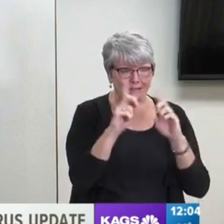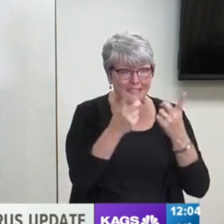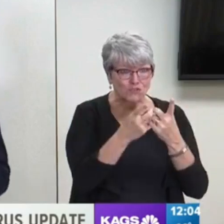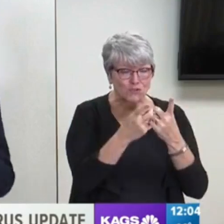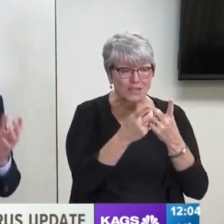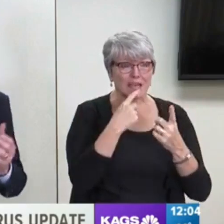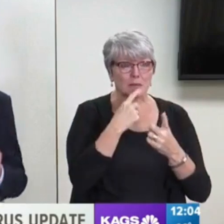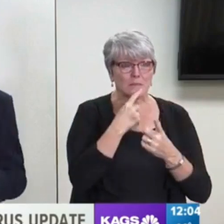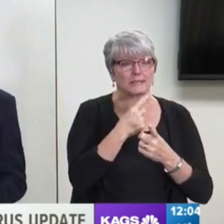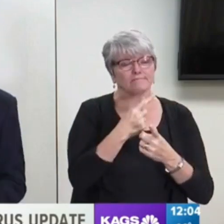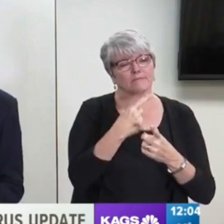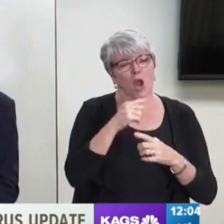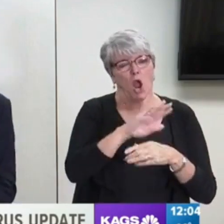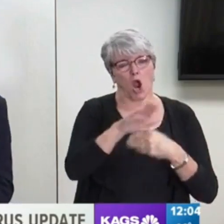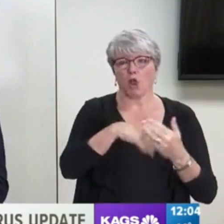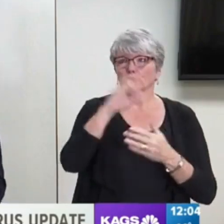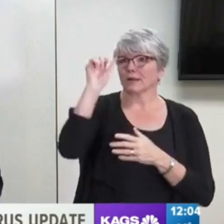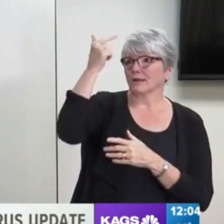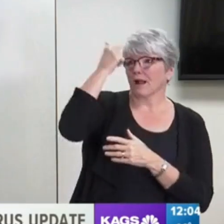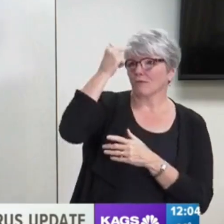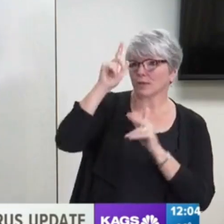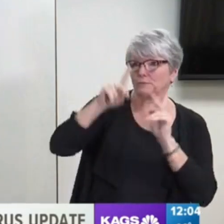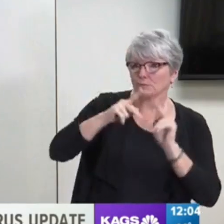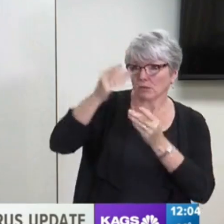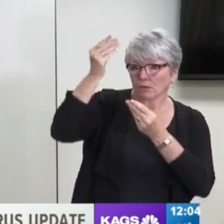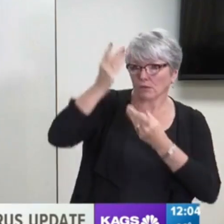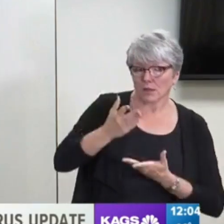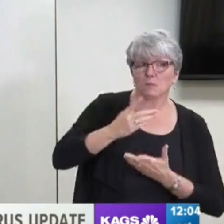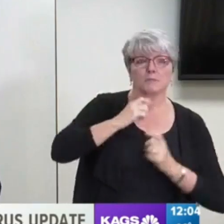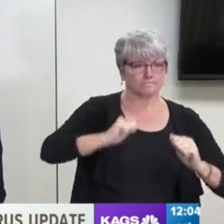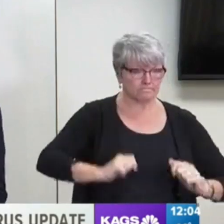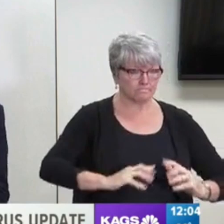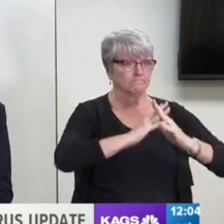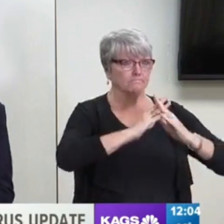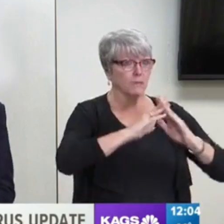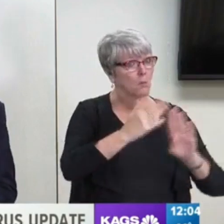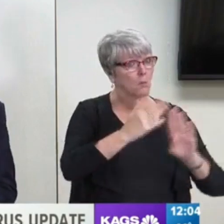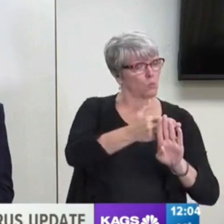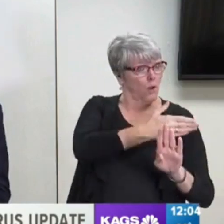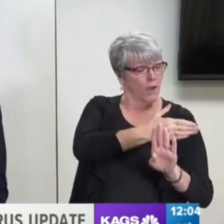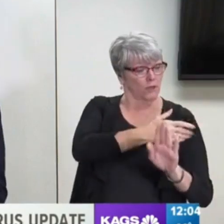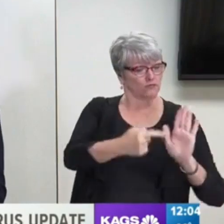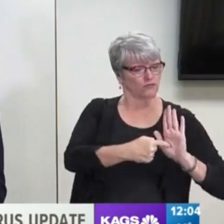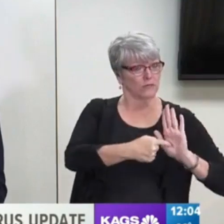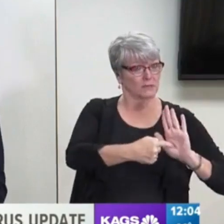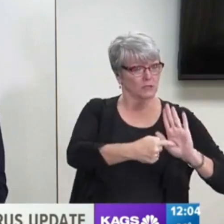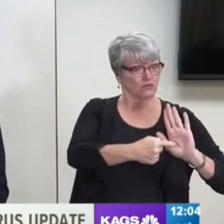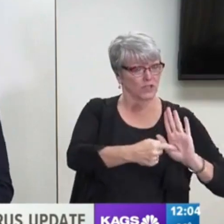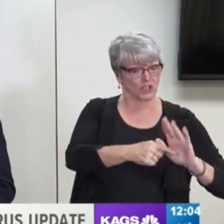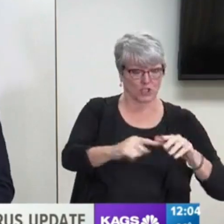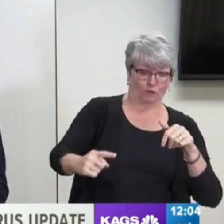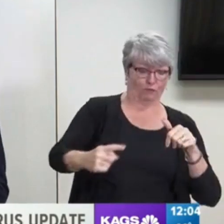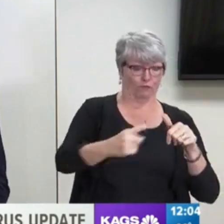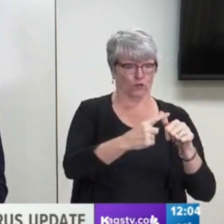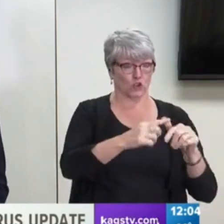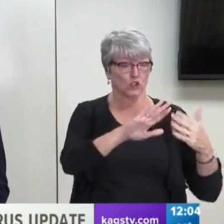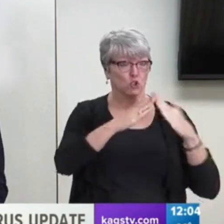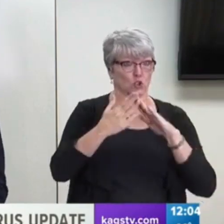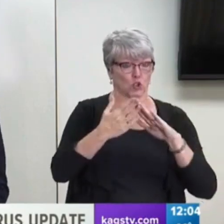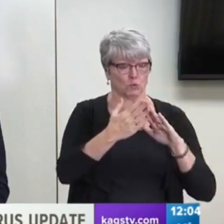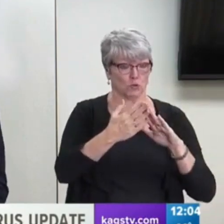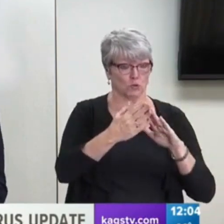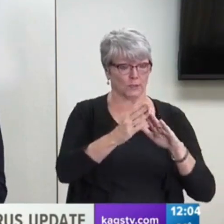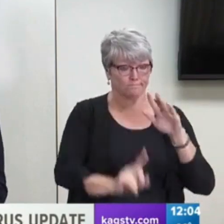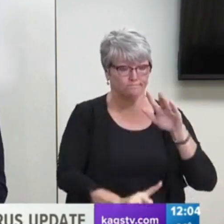been directed from our collaborating government officials have been implemented prior to the demonstration of this first community case.